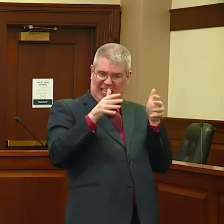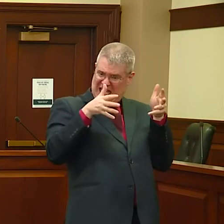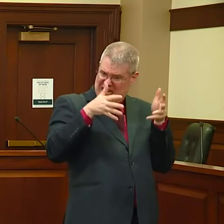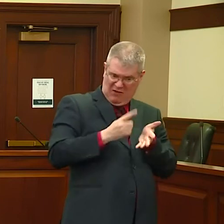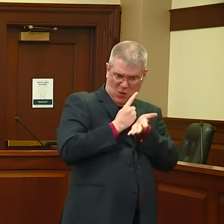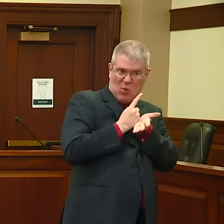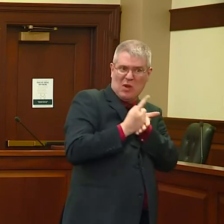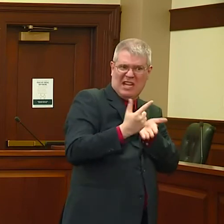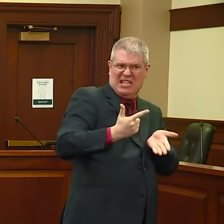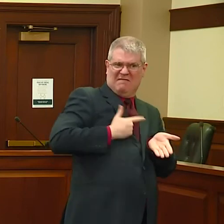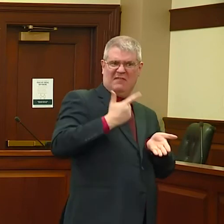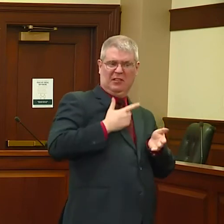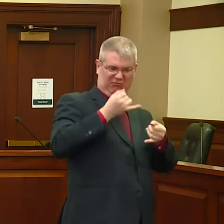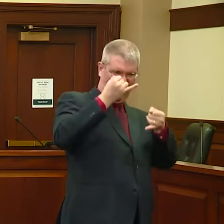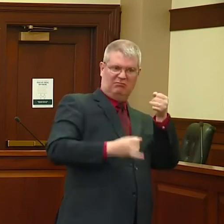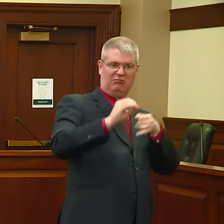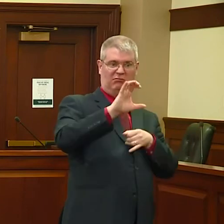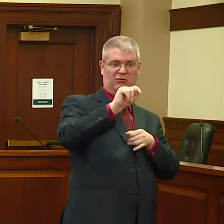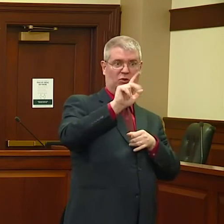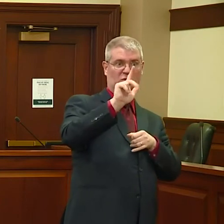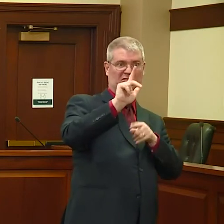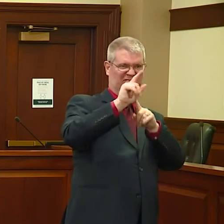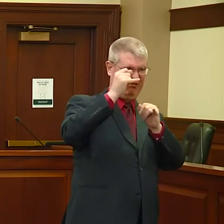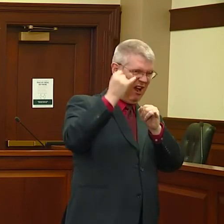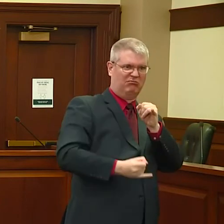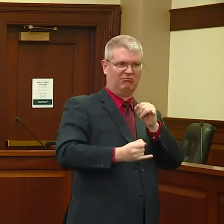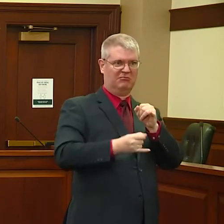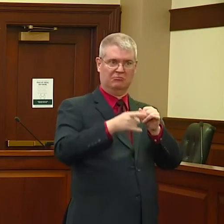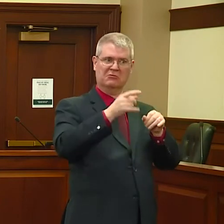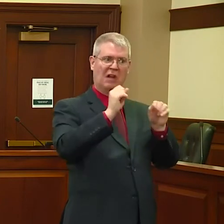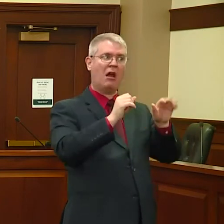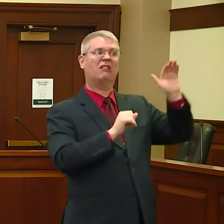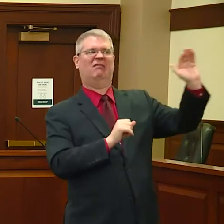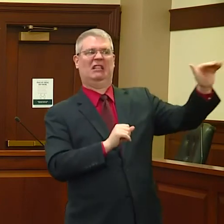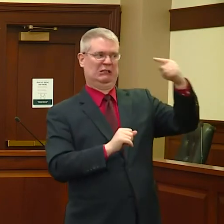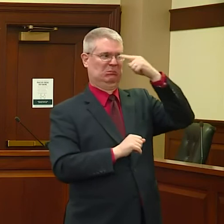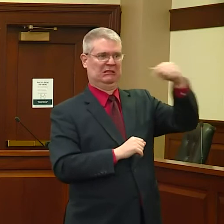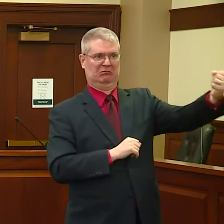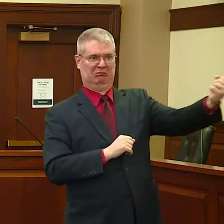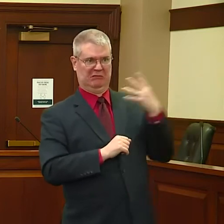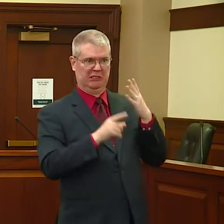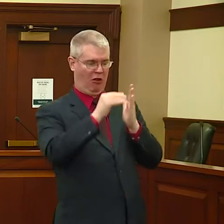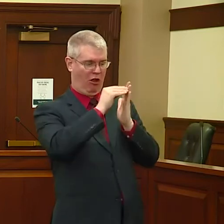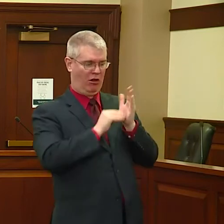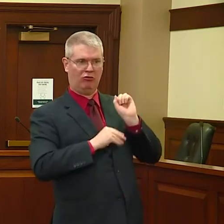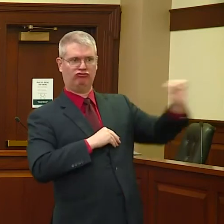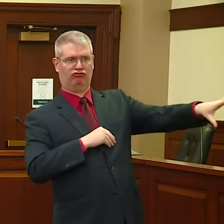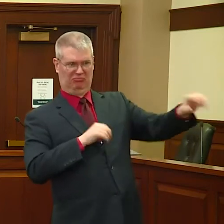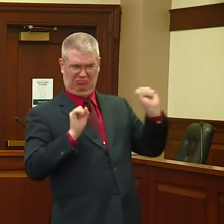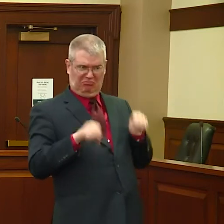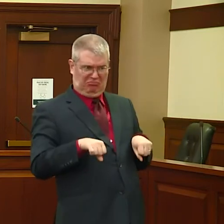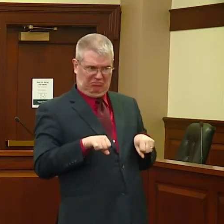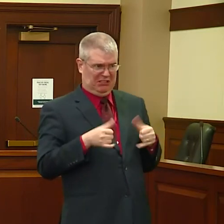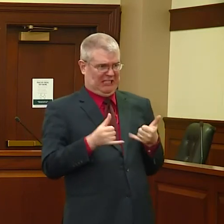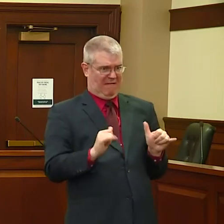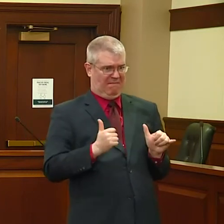And the county clerks, in conjunction with the Secretary of State's office, have basically changed the